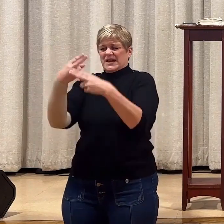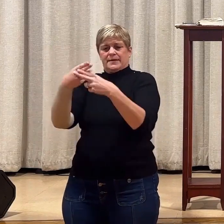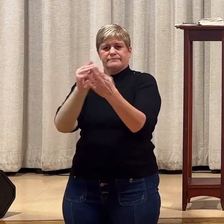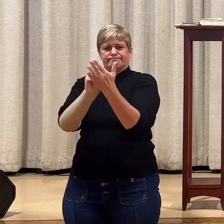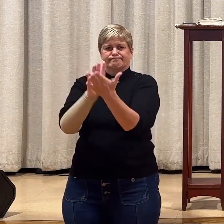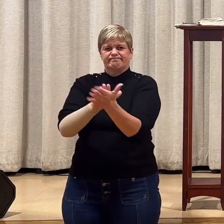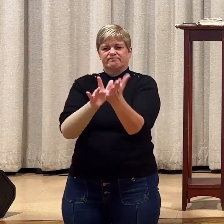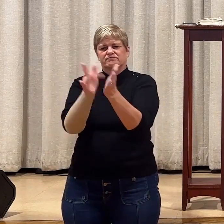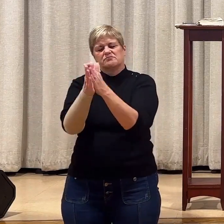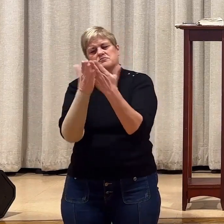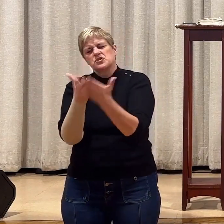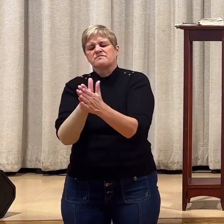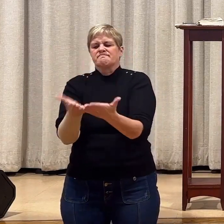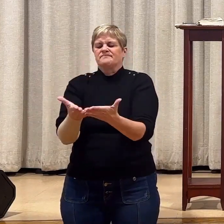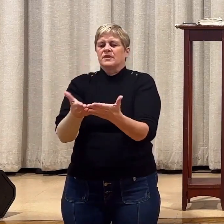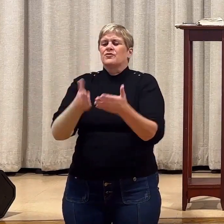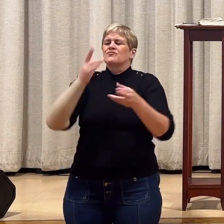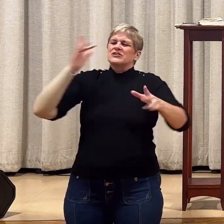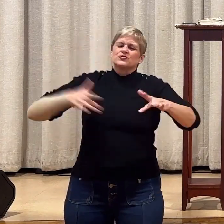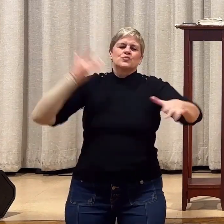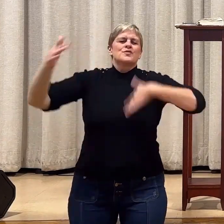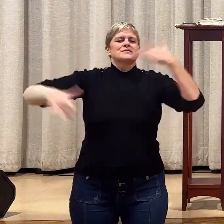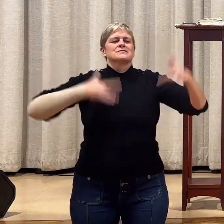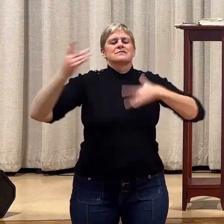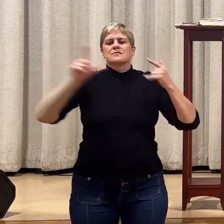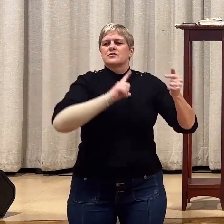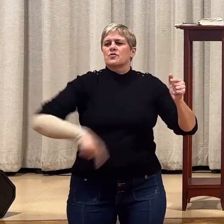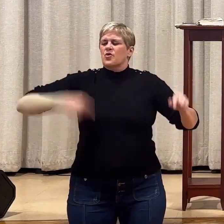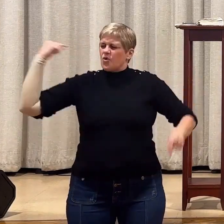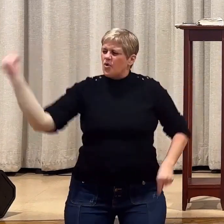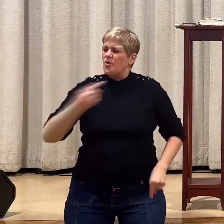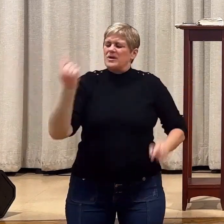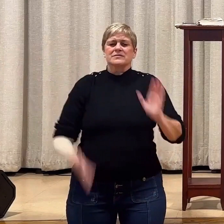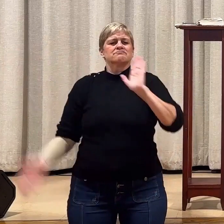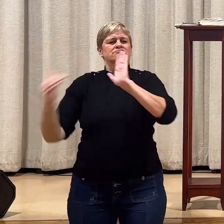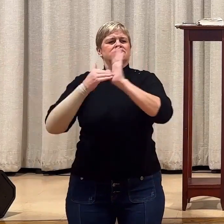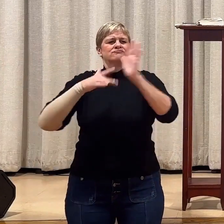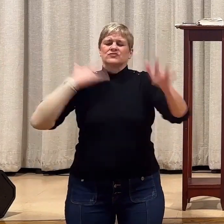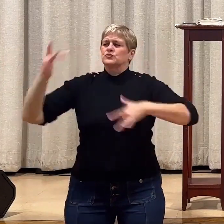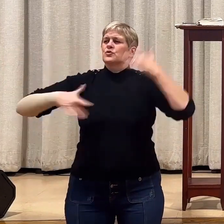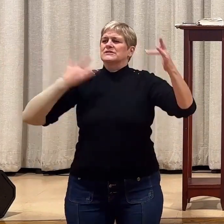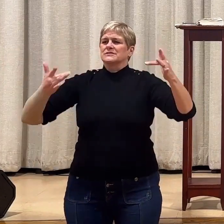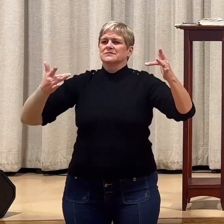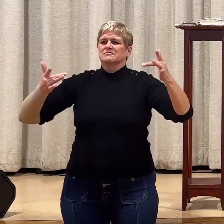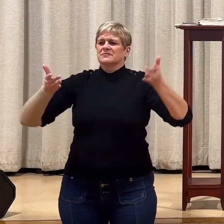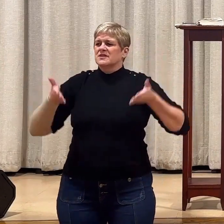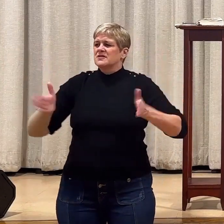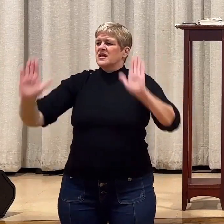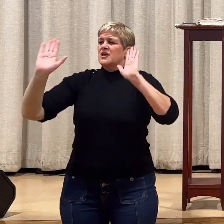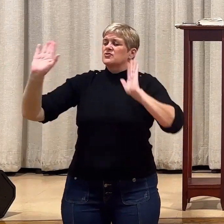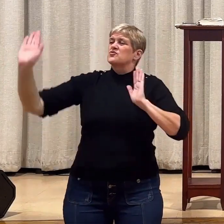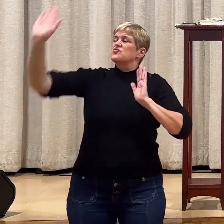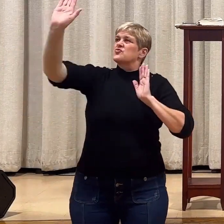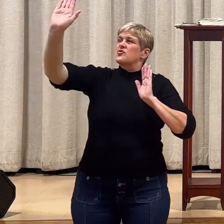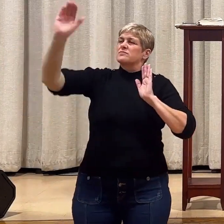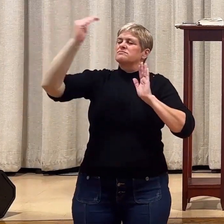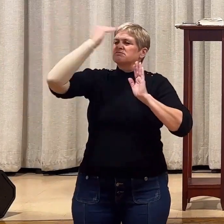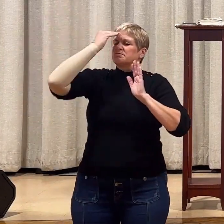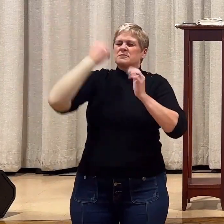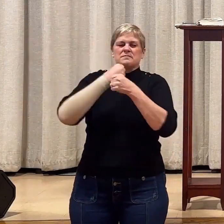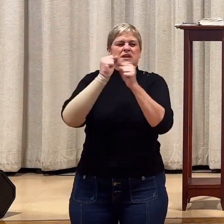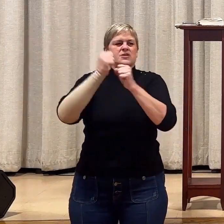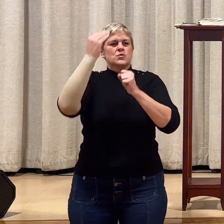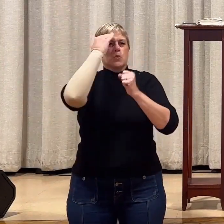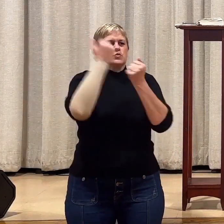life. Rejoice in the Lord always. Again, I will say rejoice. Let your reasonableness be made known to